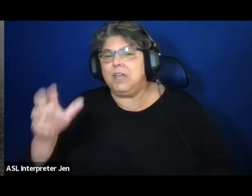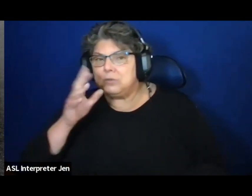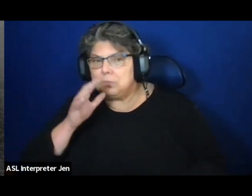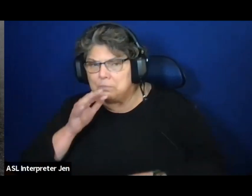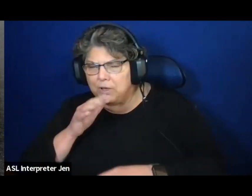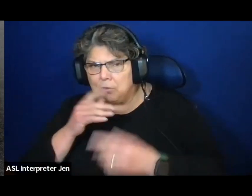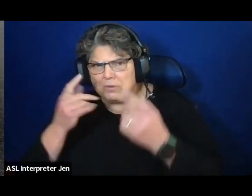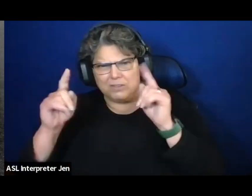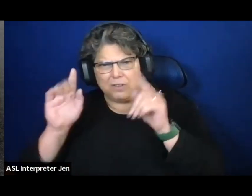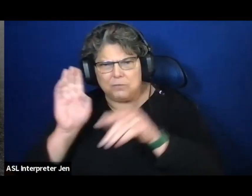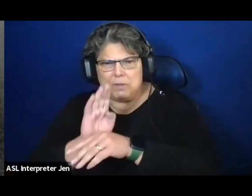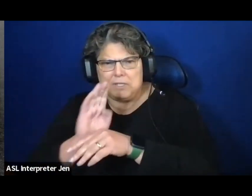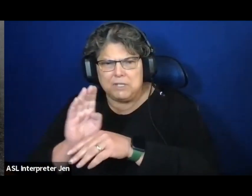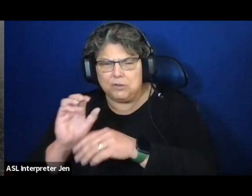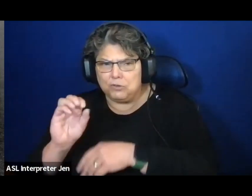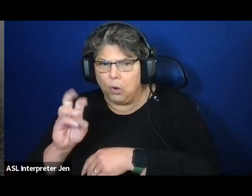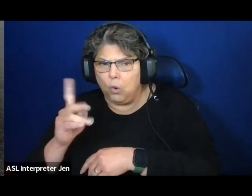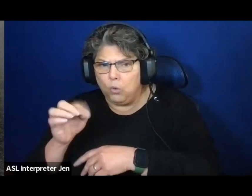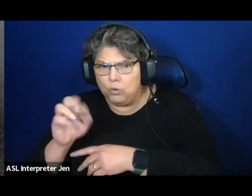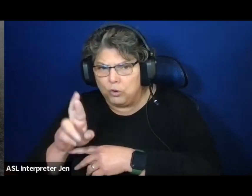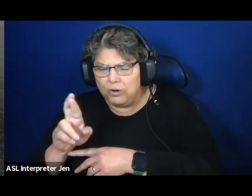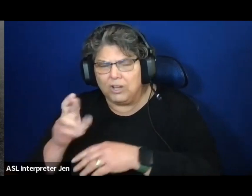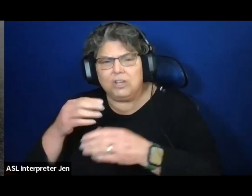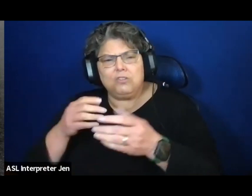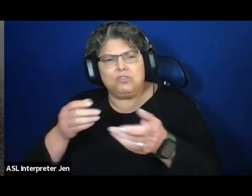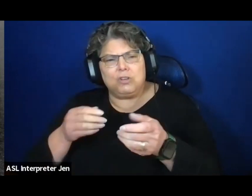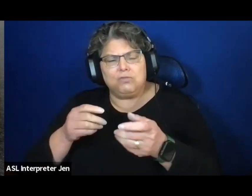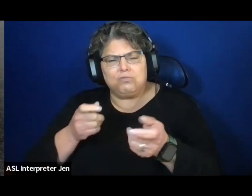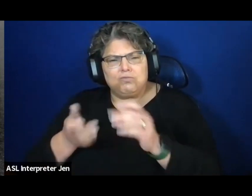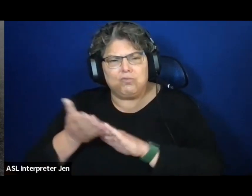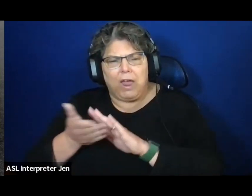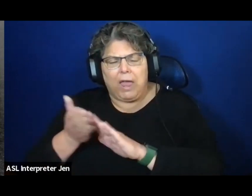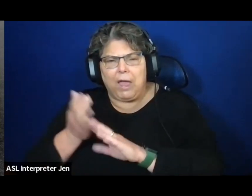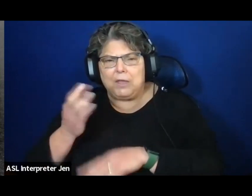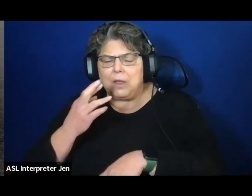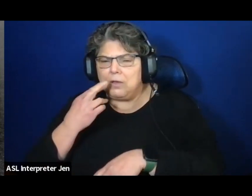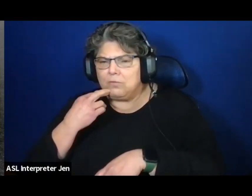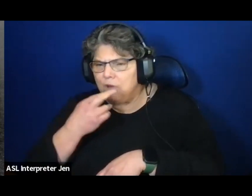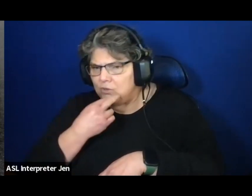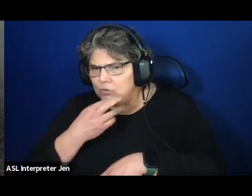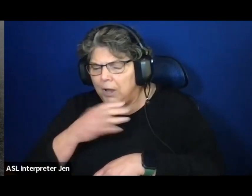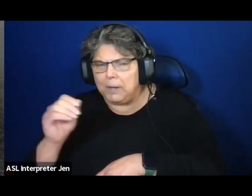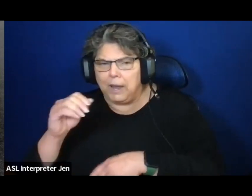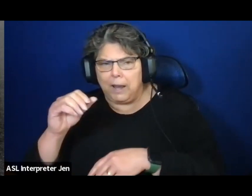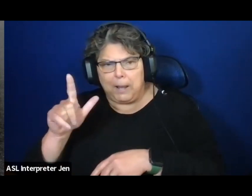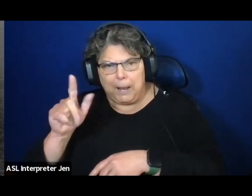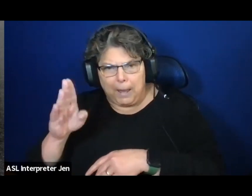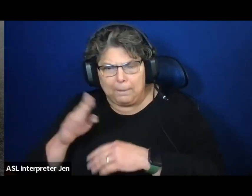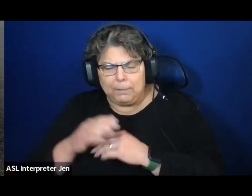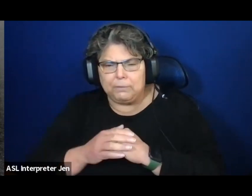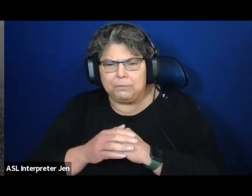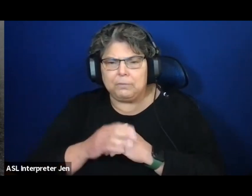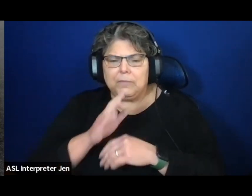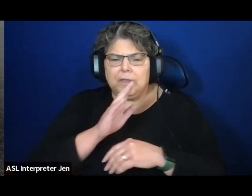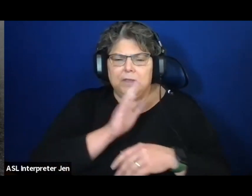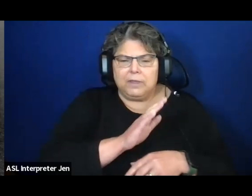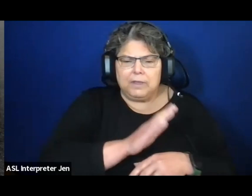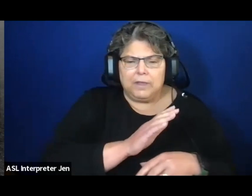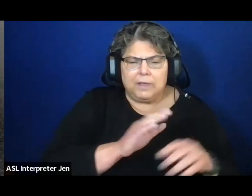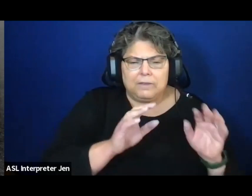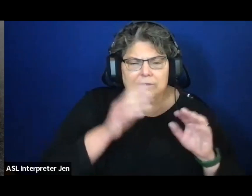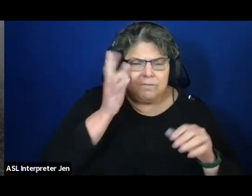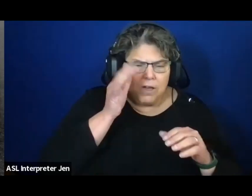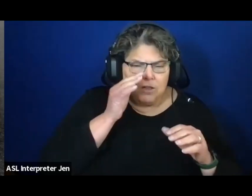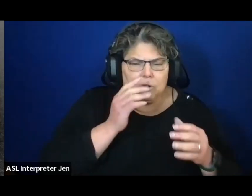managed a restaurant and a nightclub. His father belonged to the Kissi tribe, an ethnic group who lived in the far eastern part of